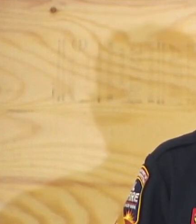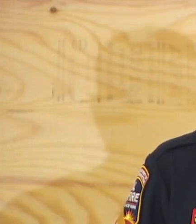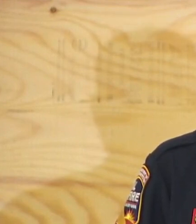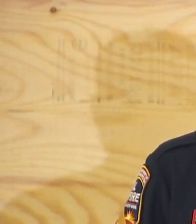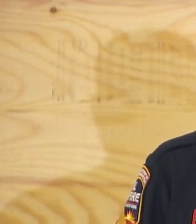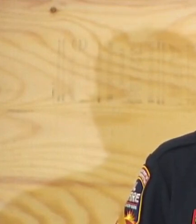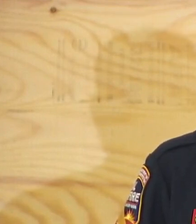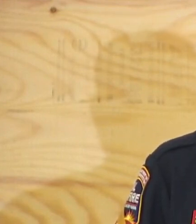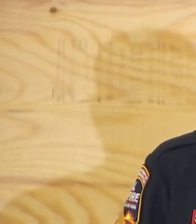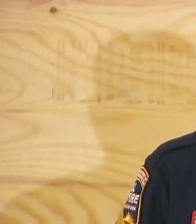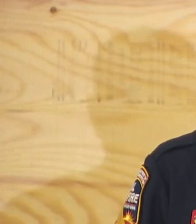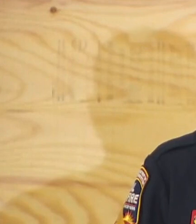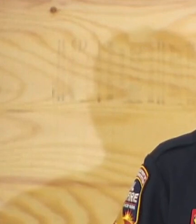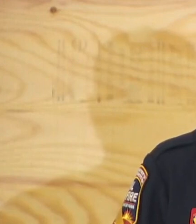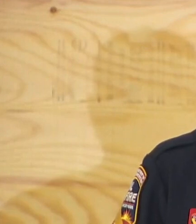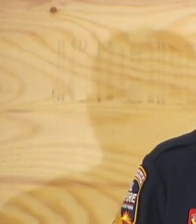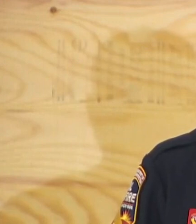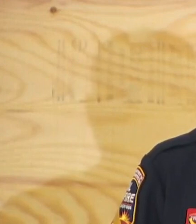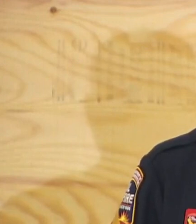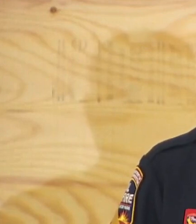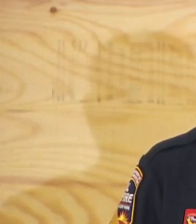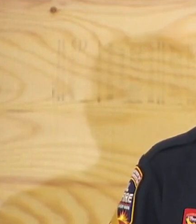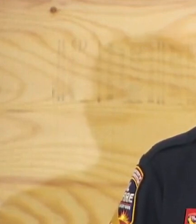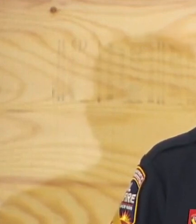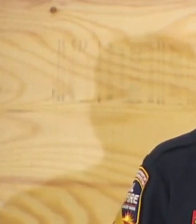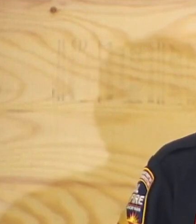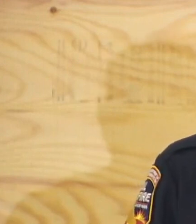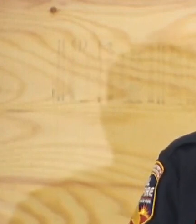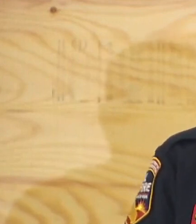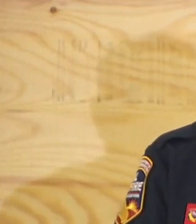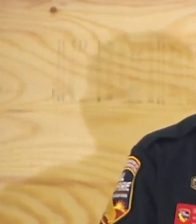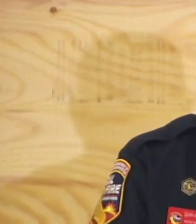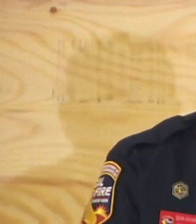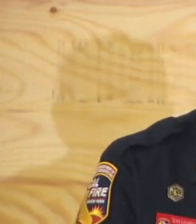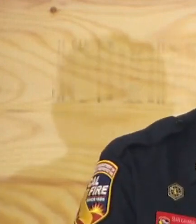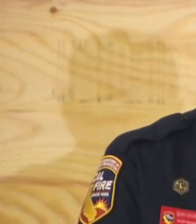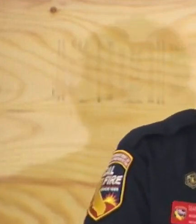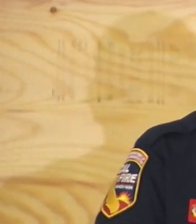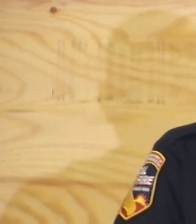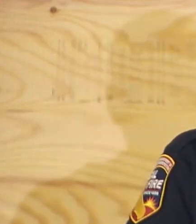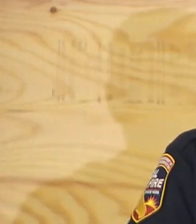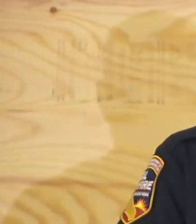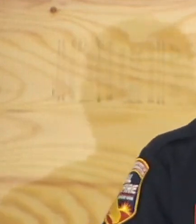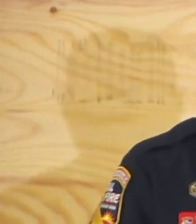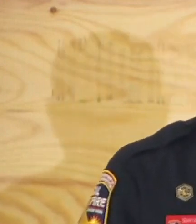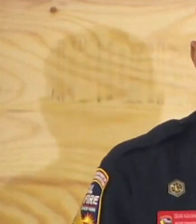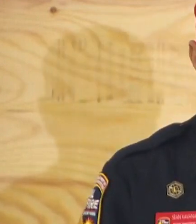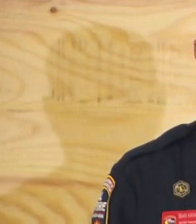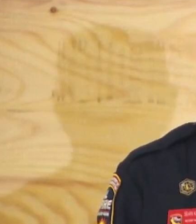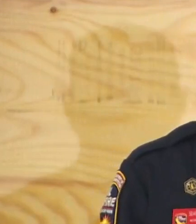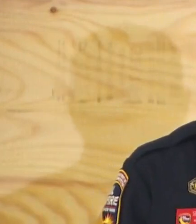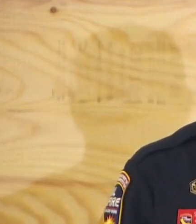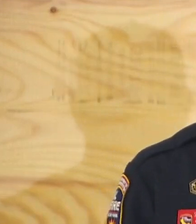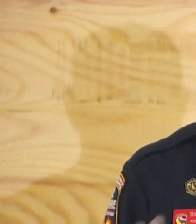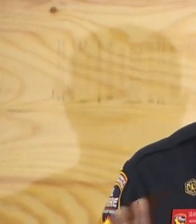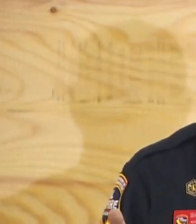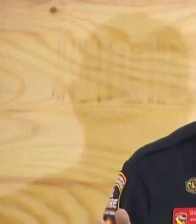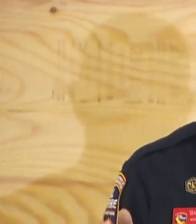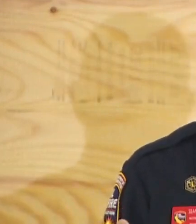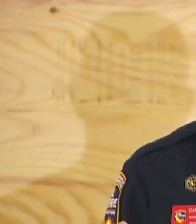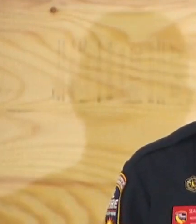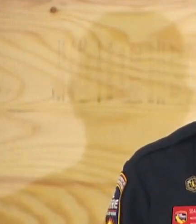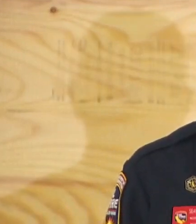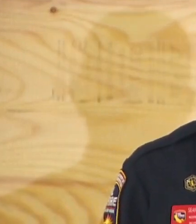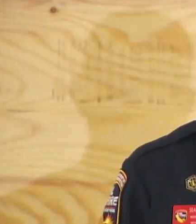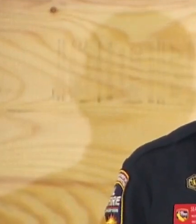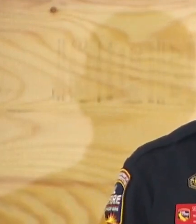those victims from this incident. As we move forward, a little bit of an update. As in Napa and